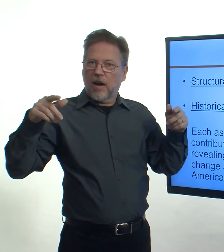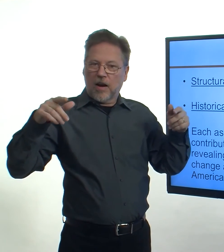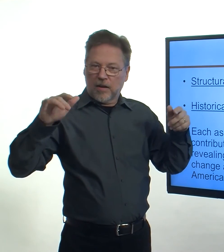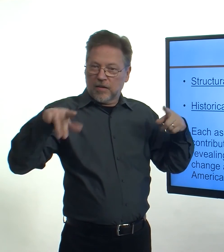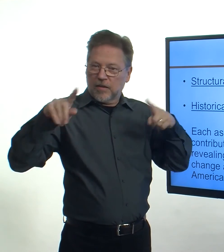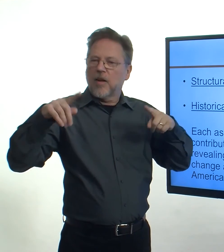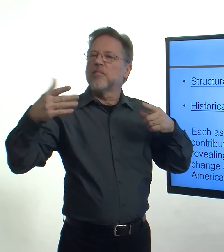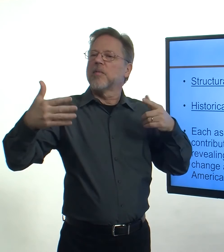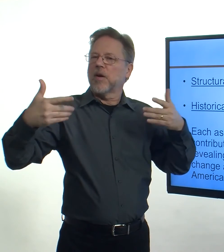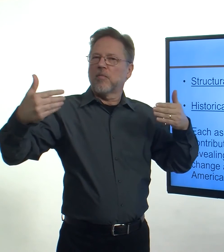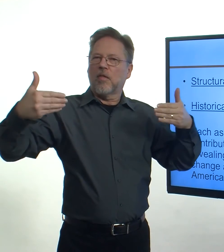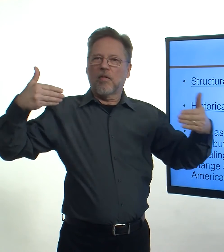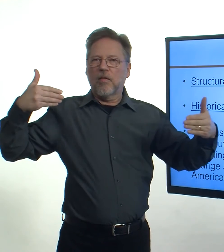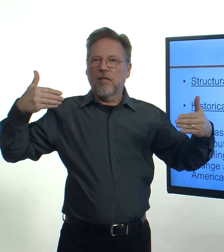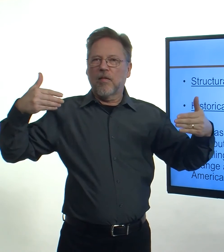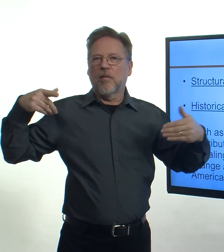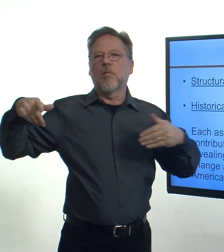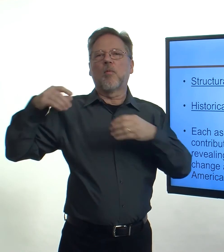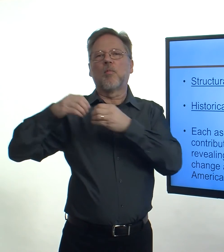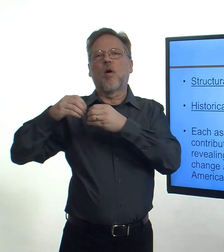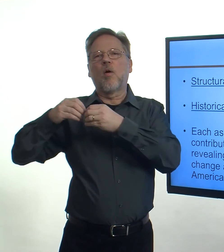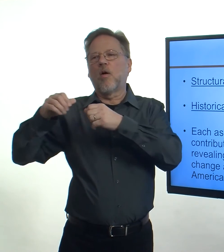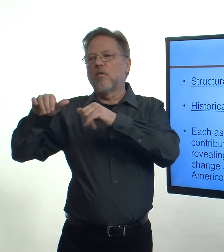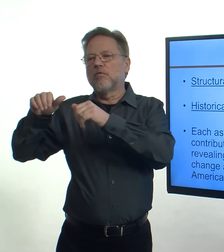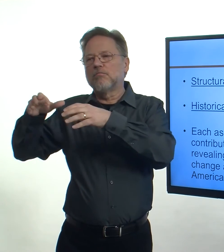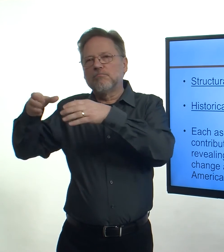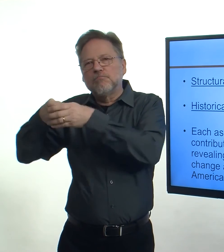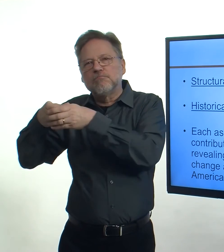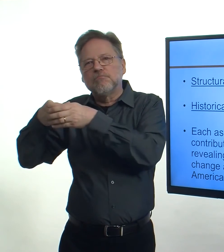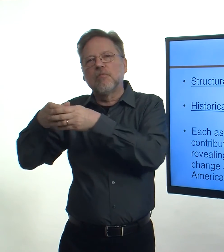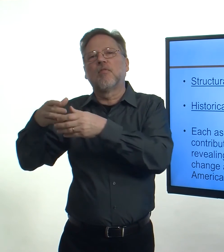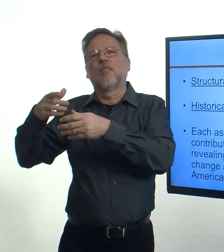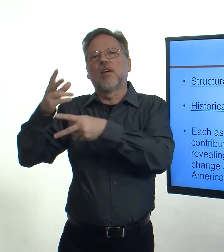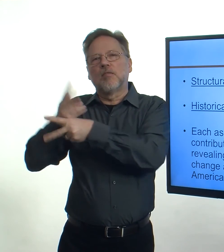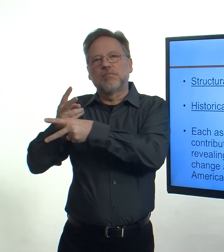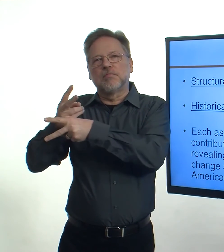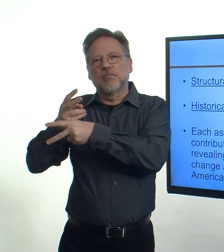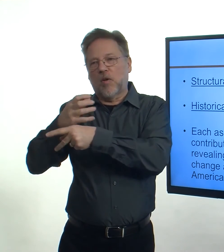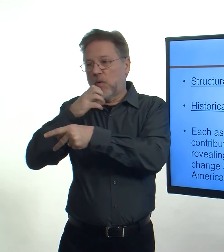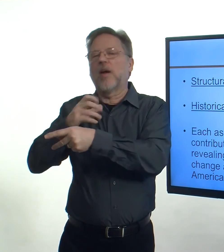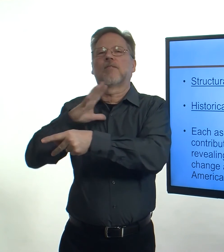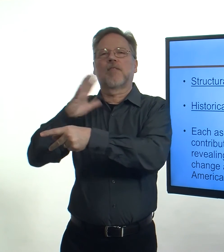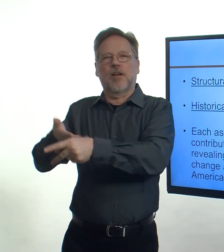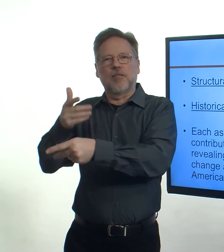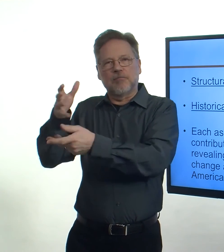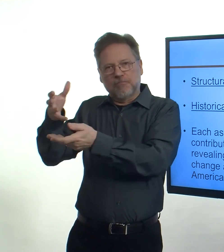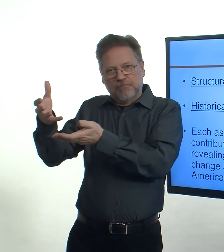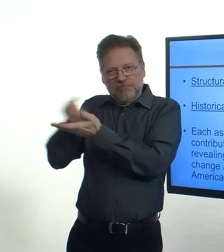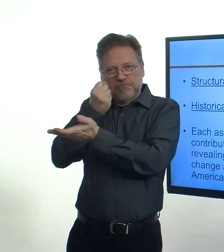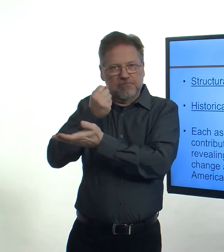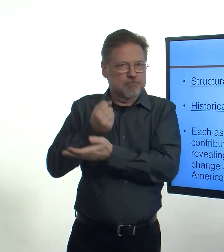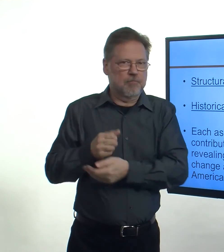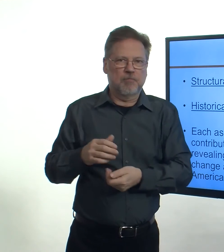different dialects allows us to see when changes occurred in each one, revealing whether one community was more